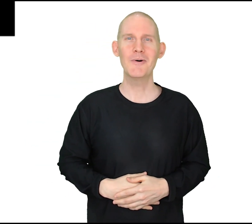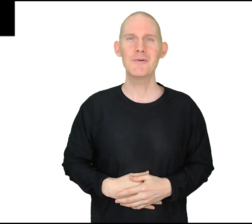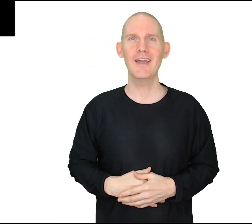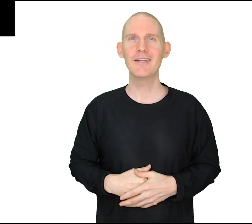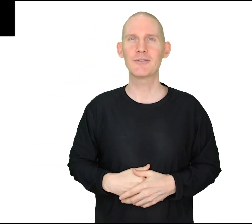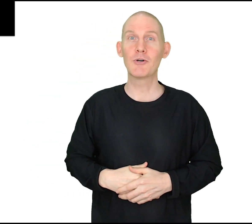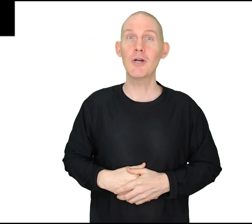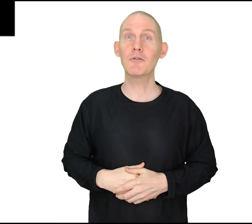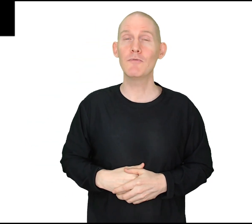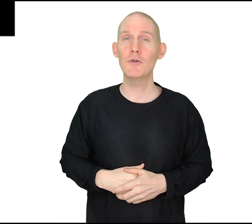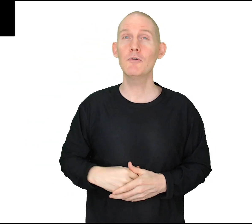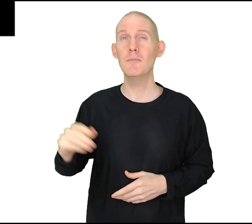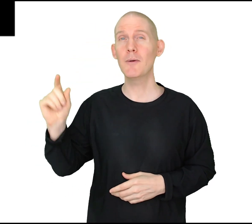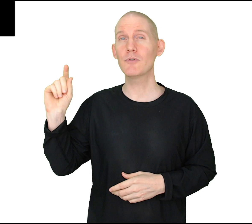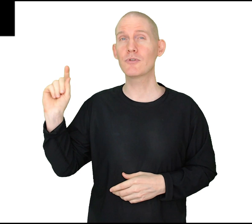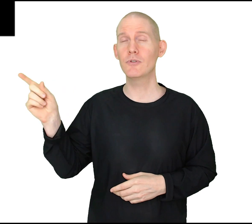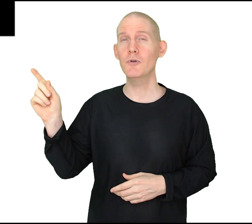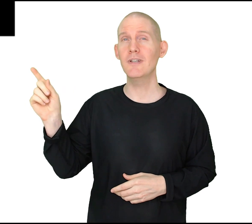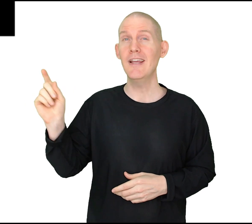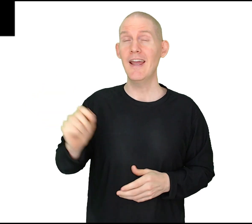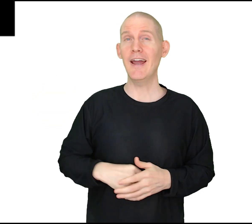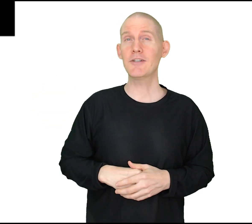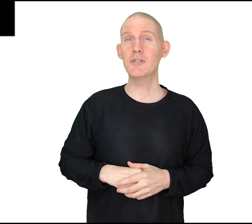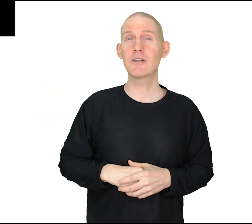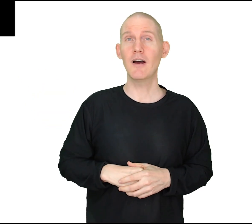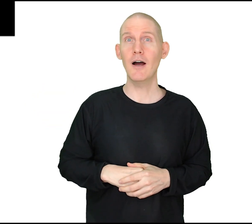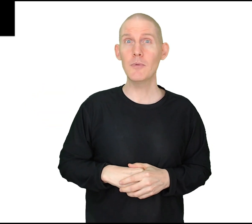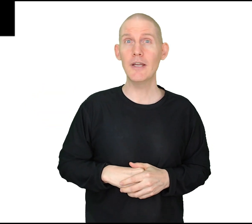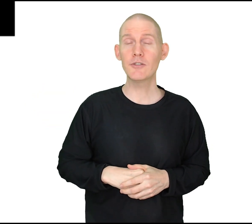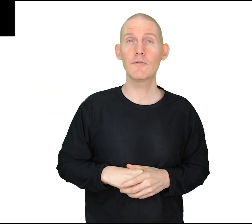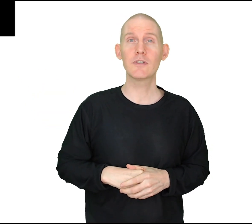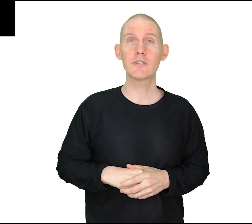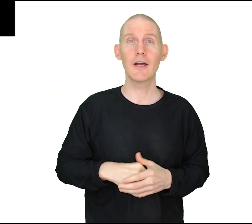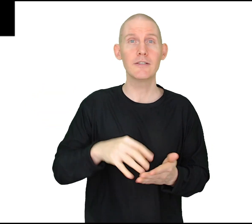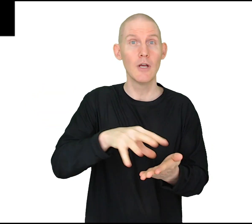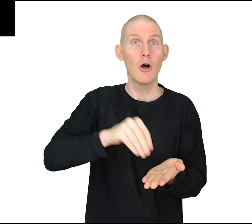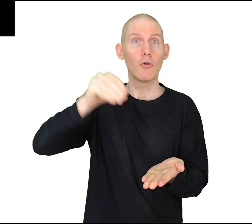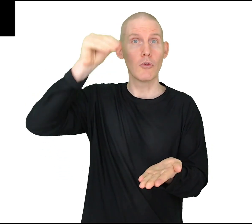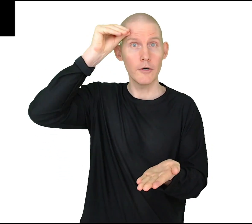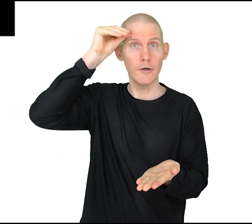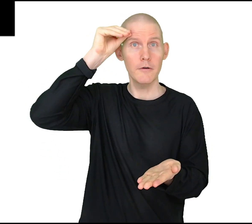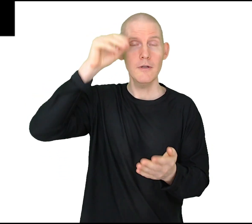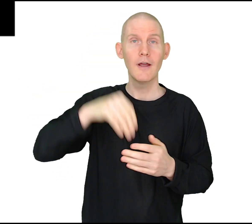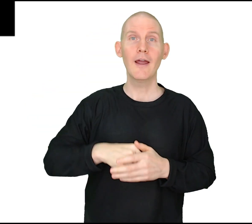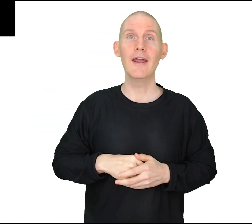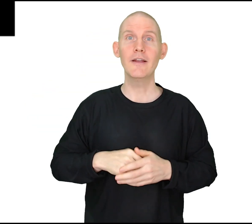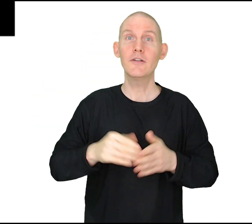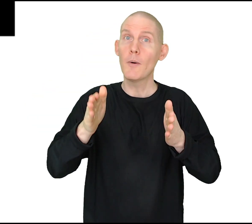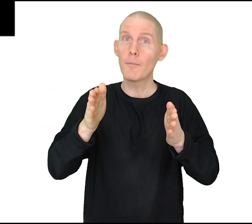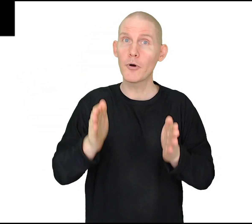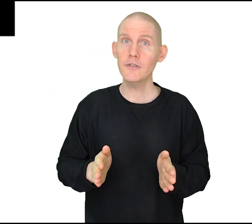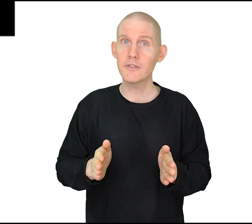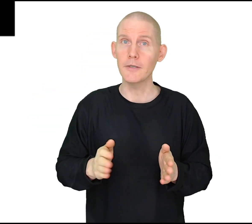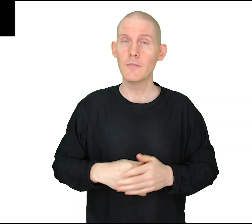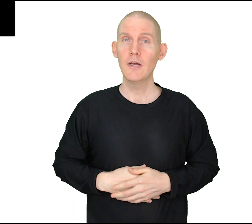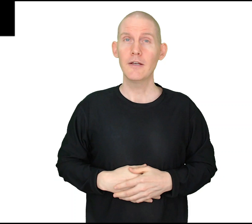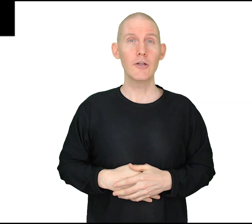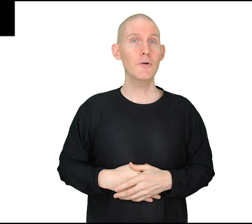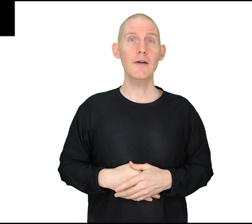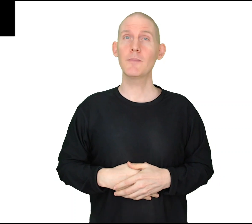Okay, so quick review. Remember, student actually is the combination of the signs learn and person. Now, you don't have to